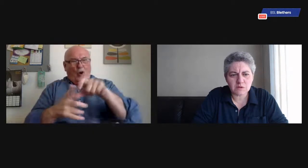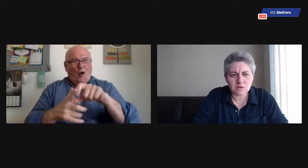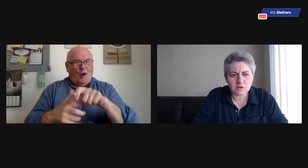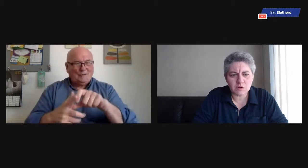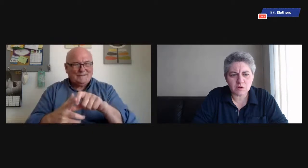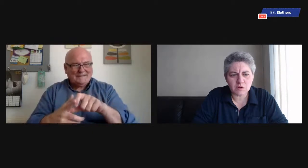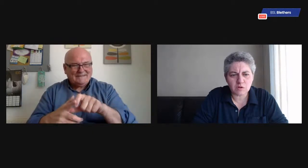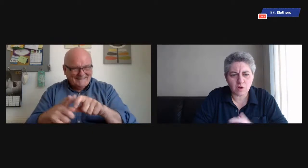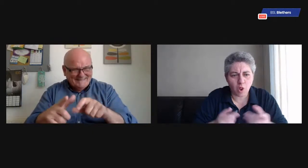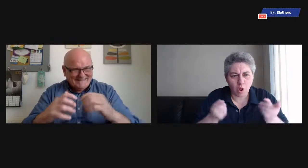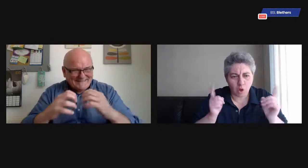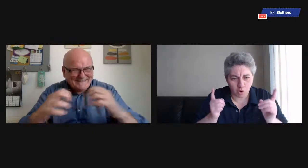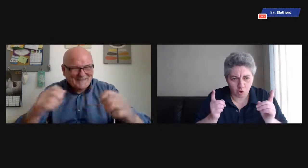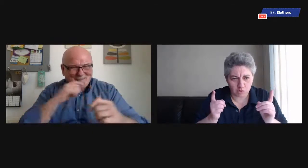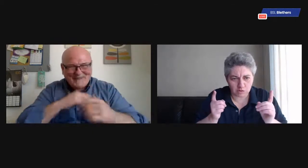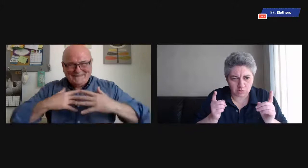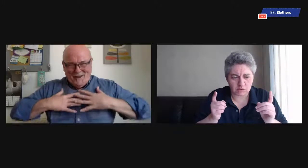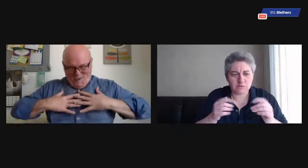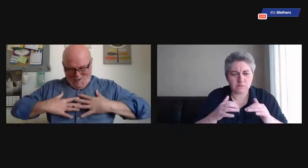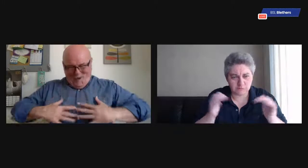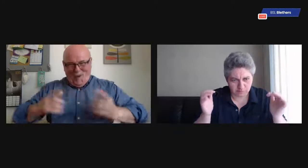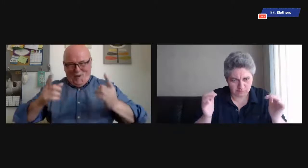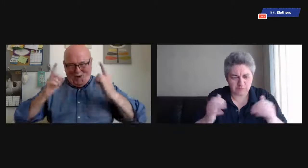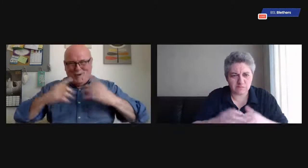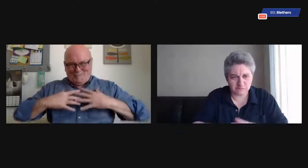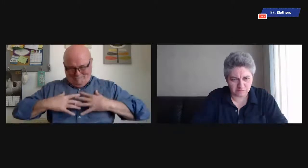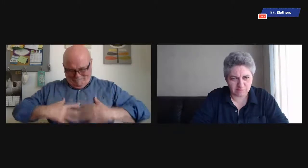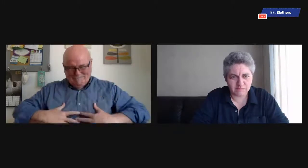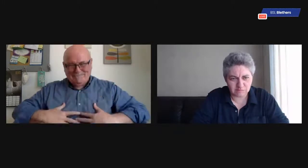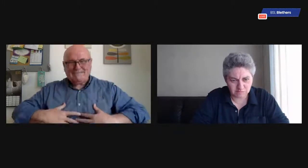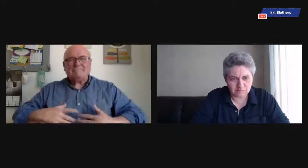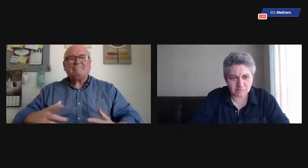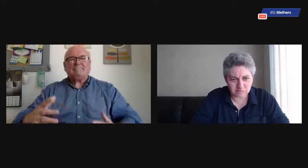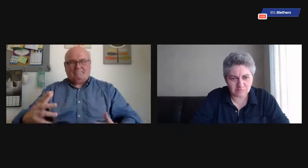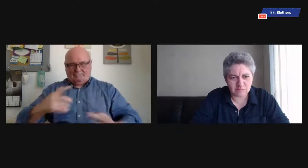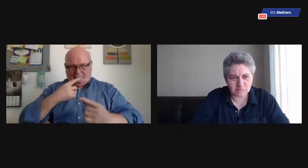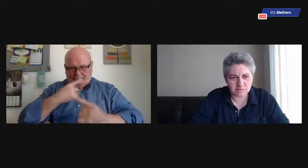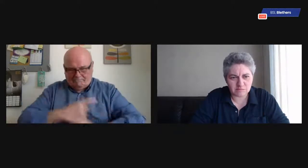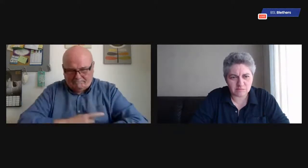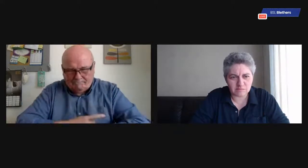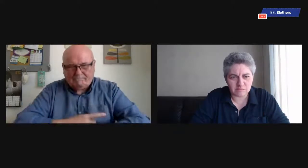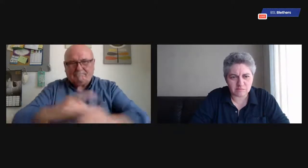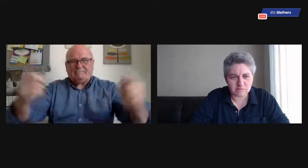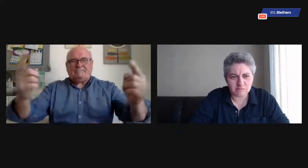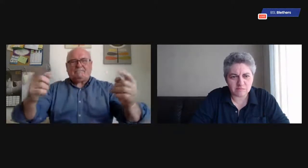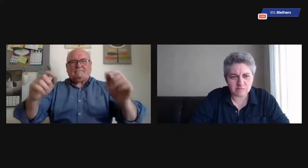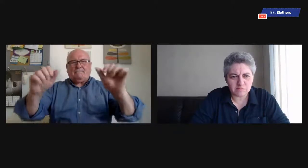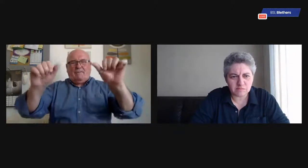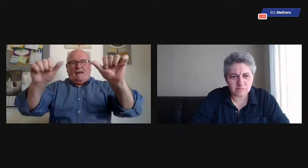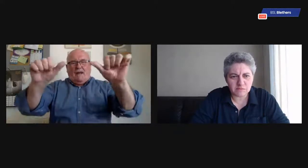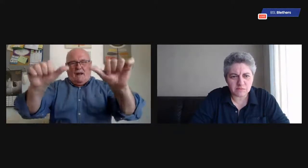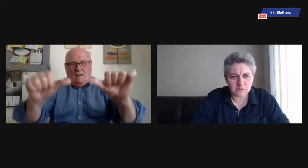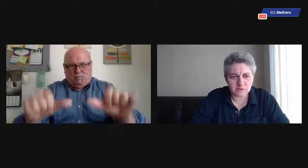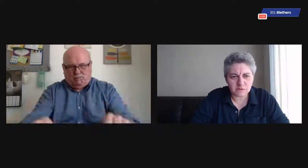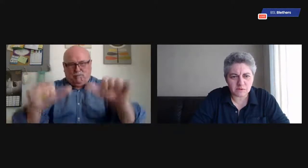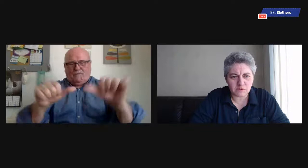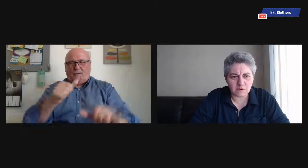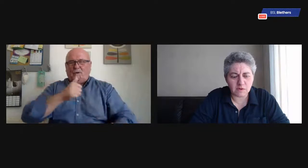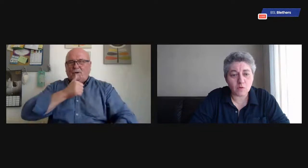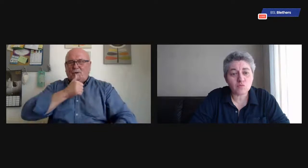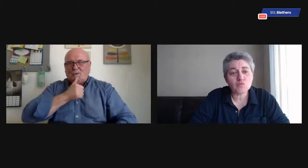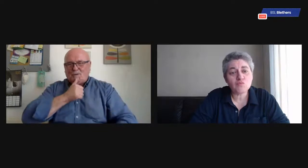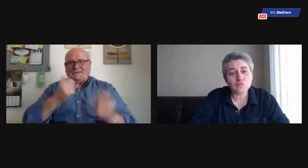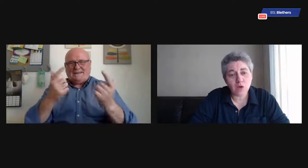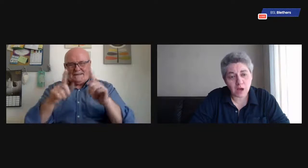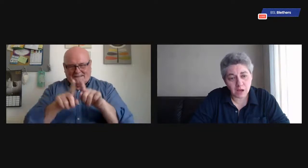There was in the BBC News, it was about the House of Lords. Right, okay. And they made this announcement